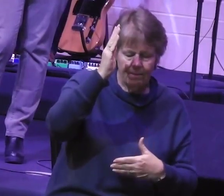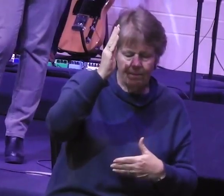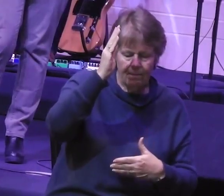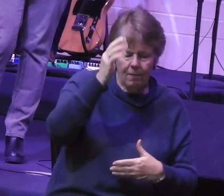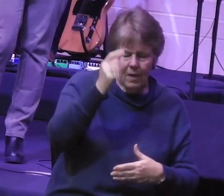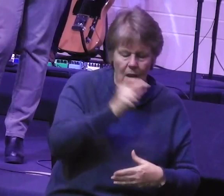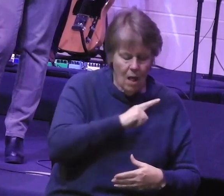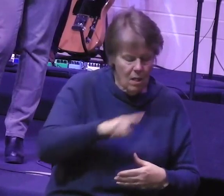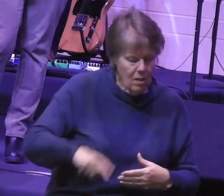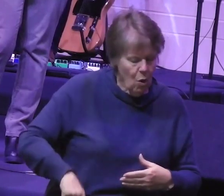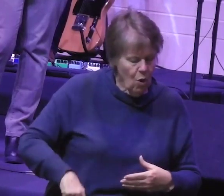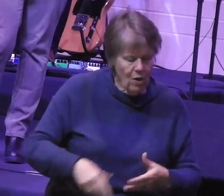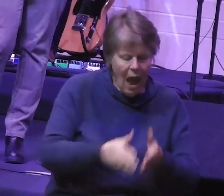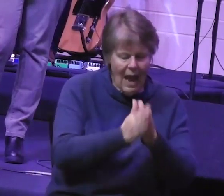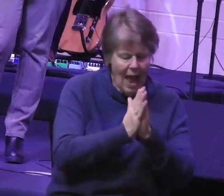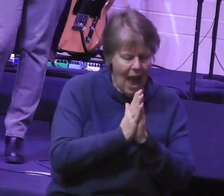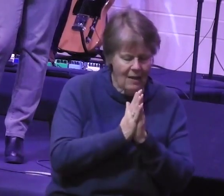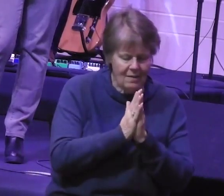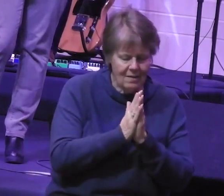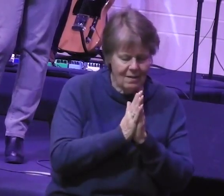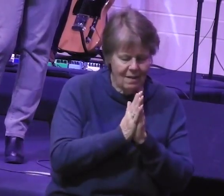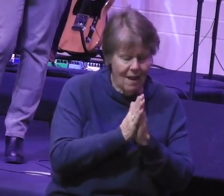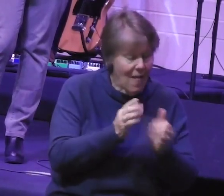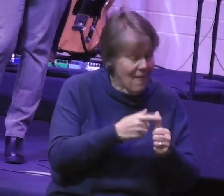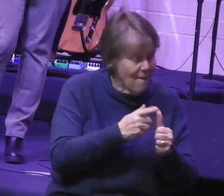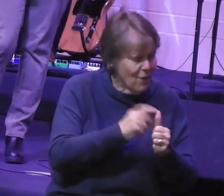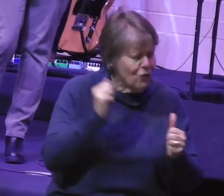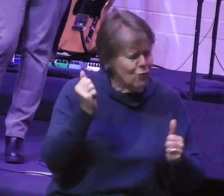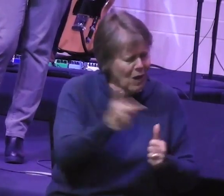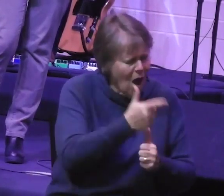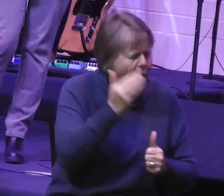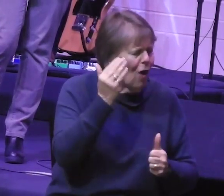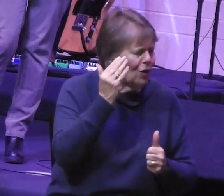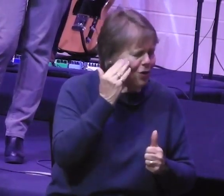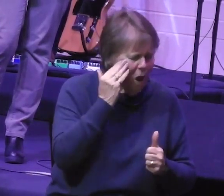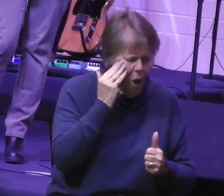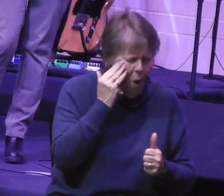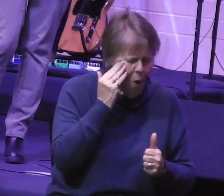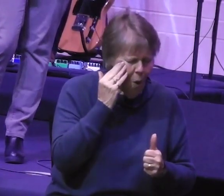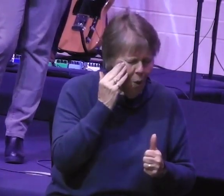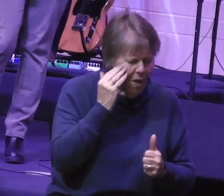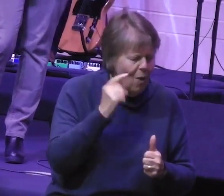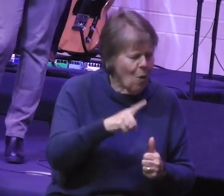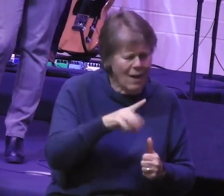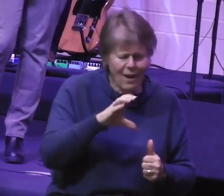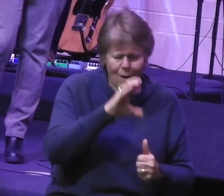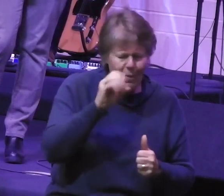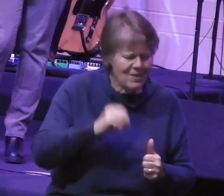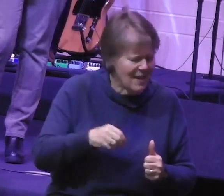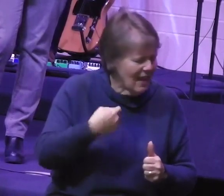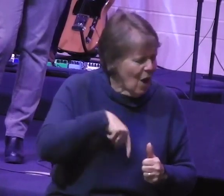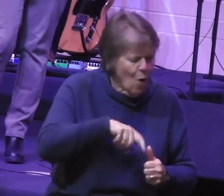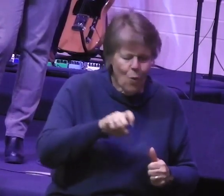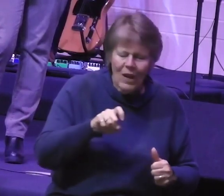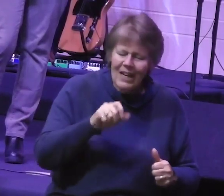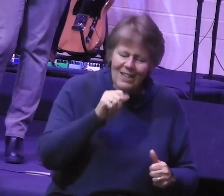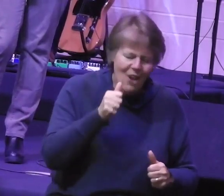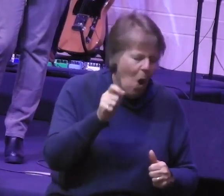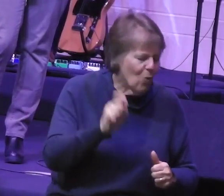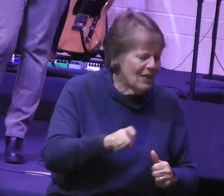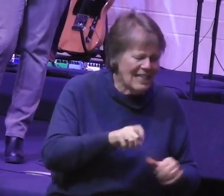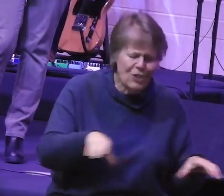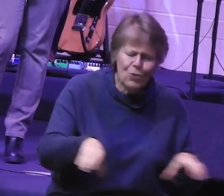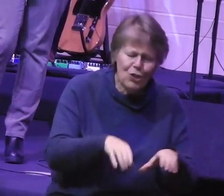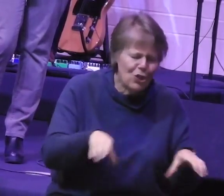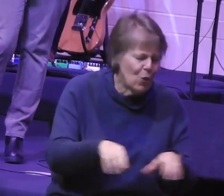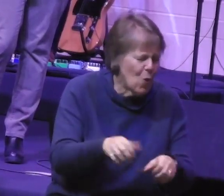Lord, I ask that we would all first know beyond a doubt that we do not need to do a thing. We need to do no work.